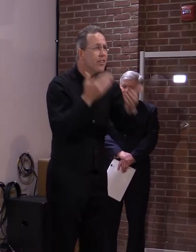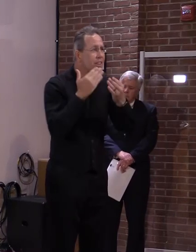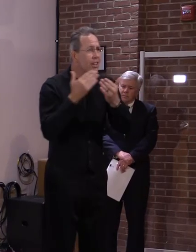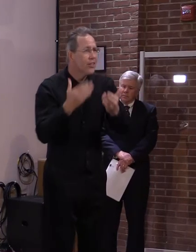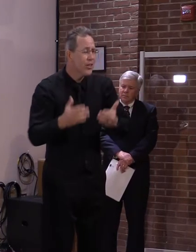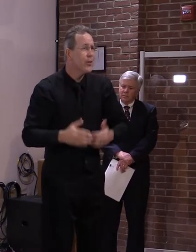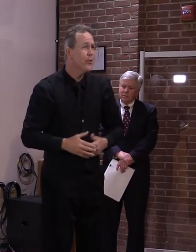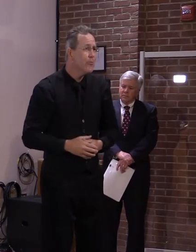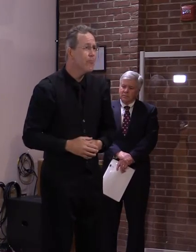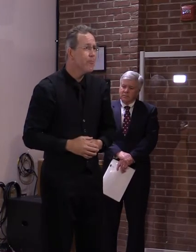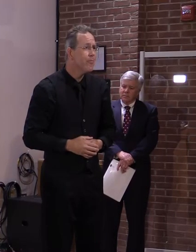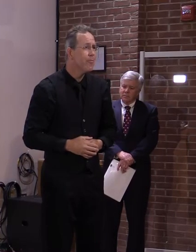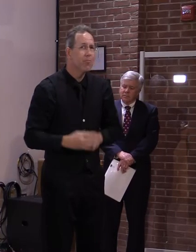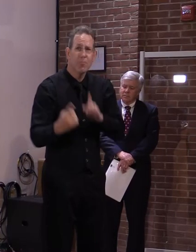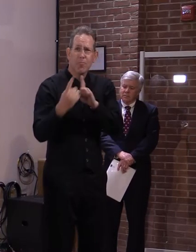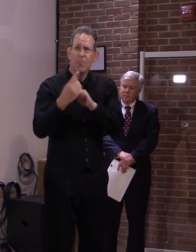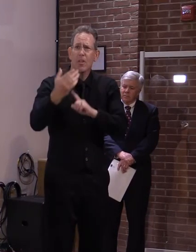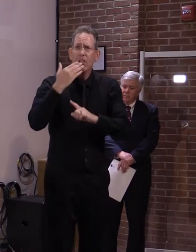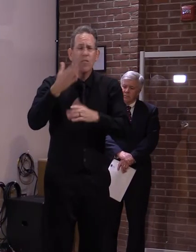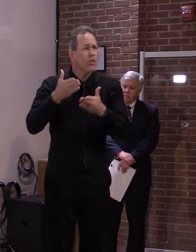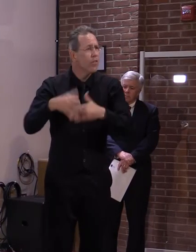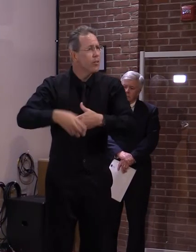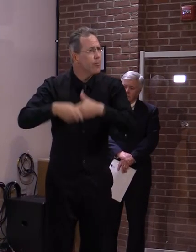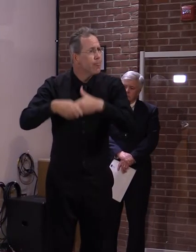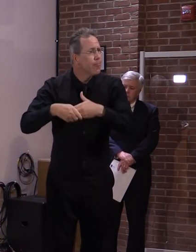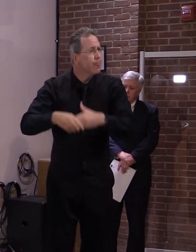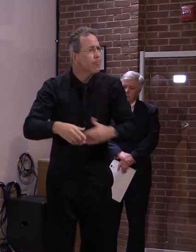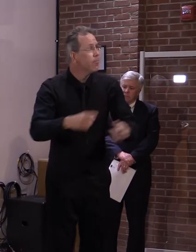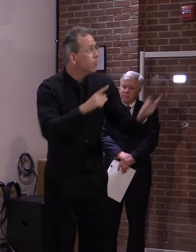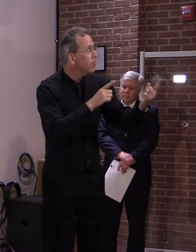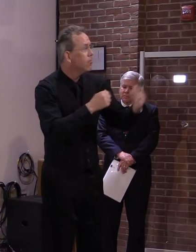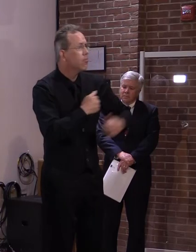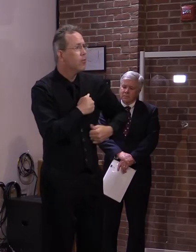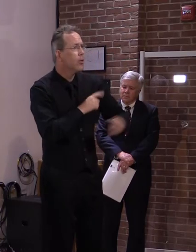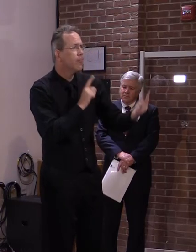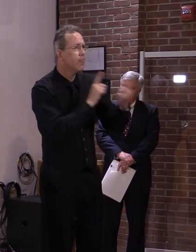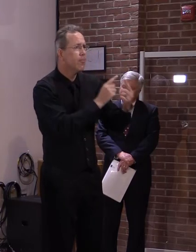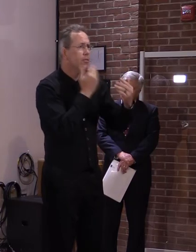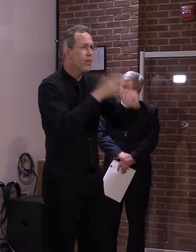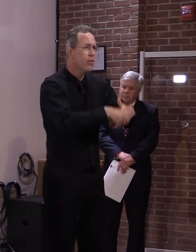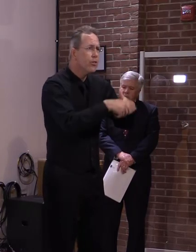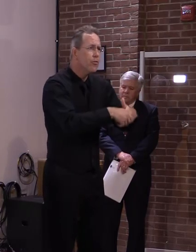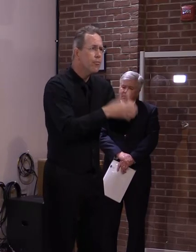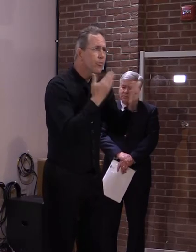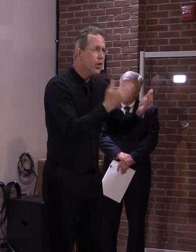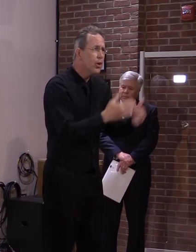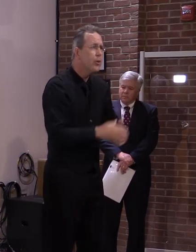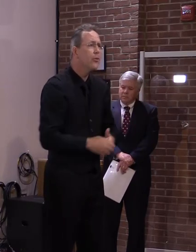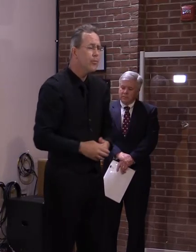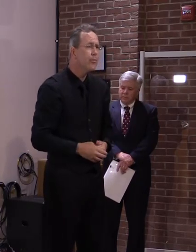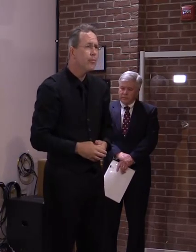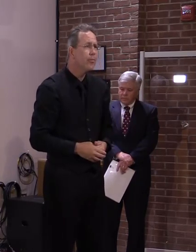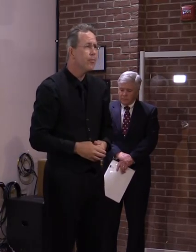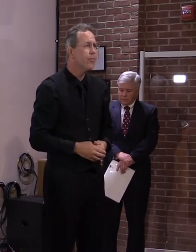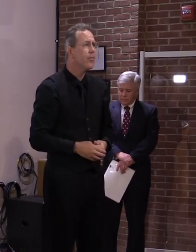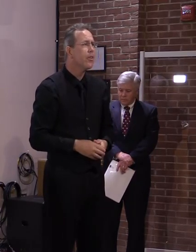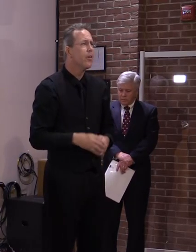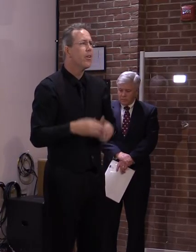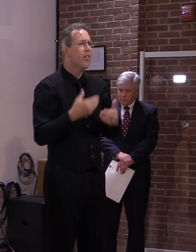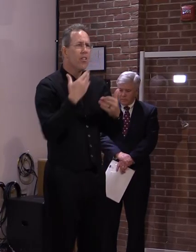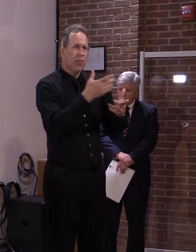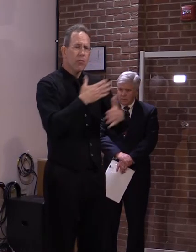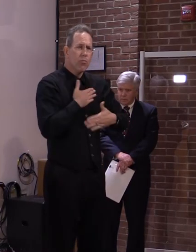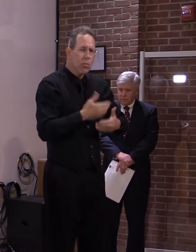take a moment to thank them and their families for their sacrifice and all they've done to protect